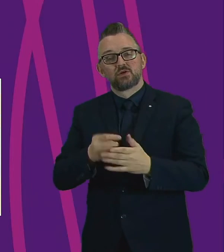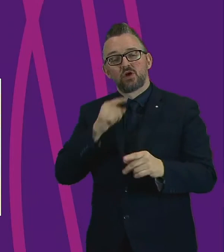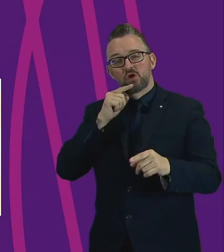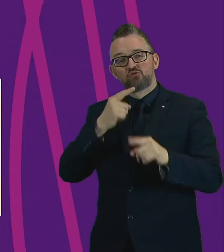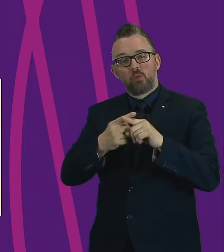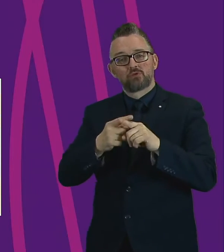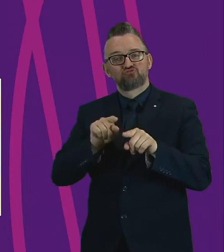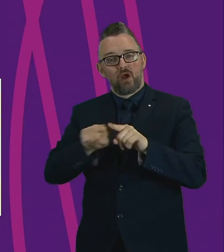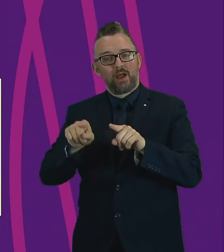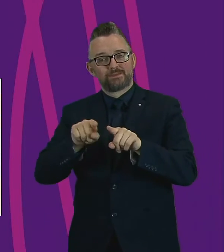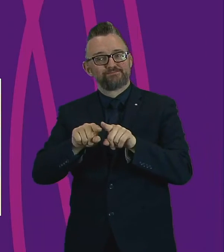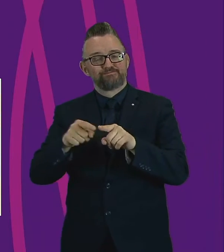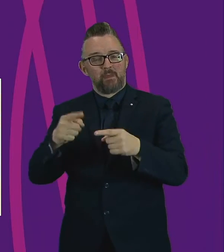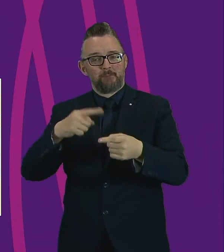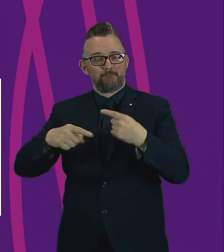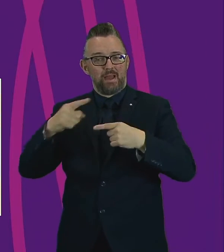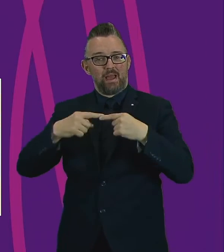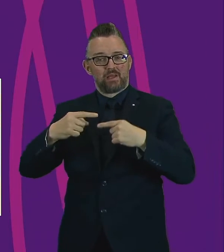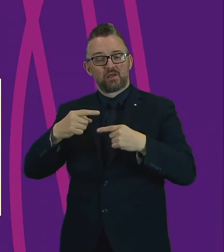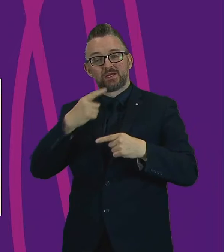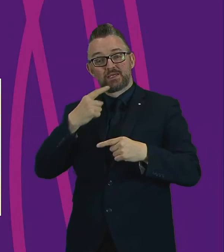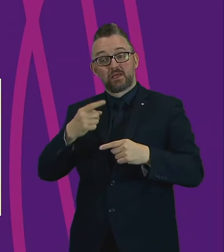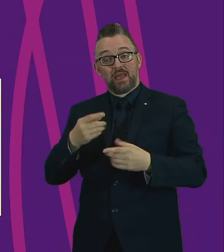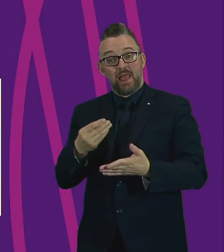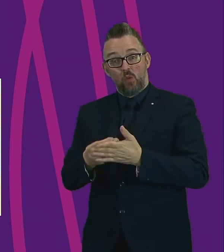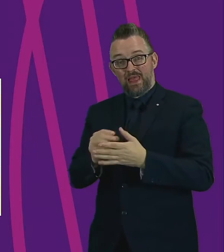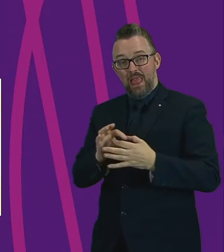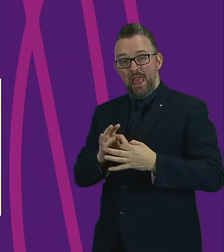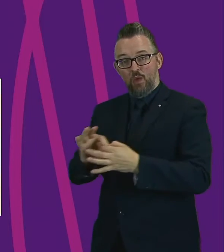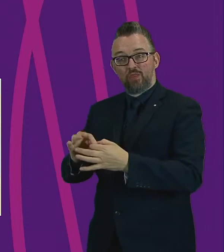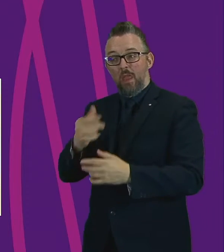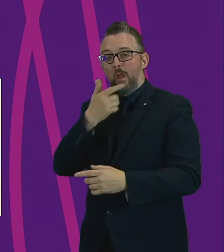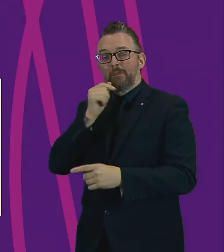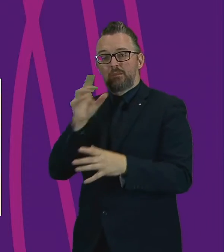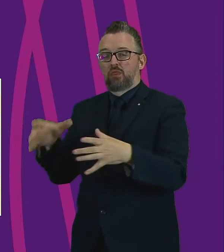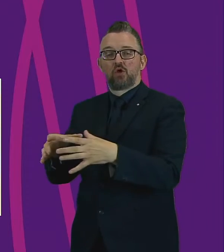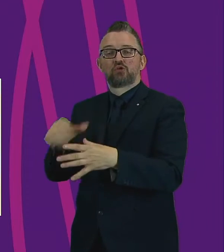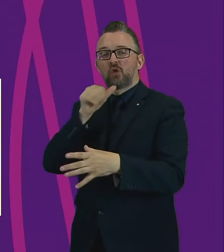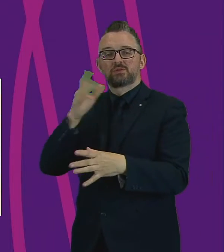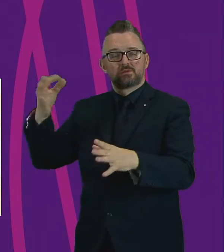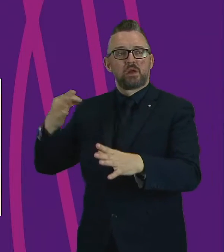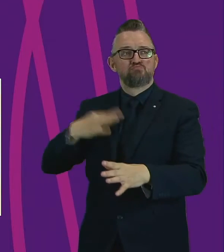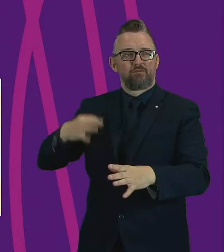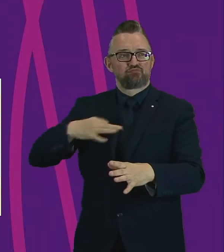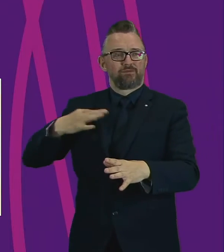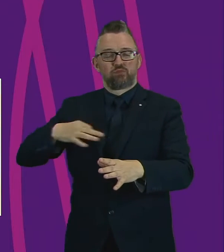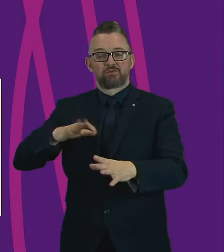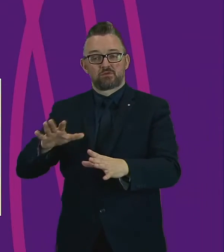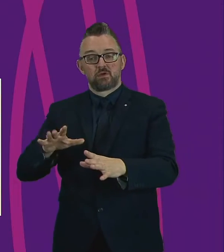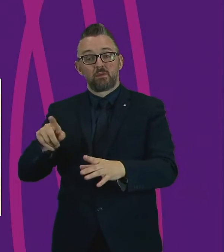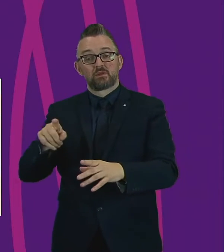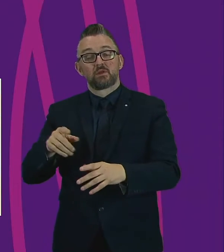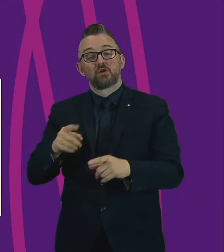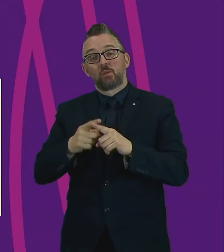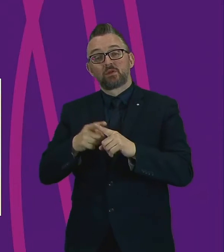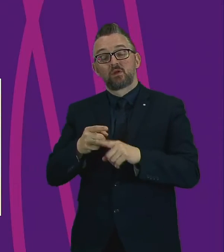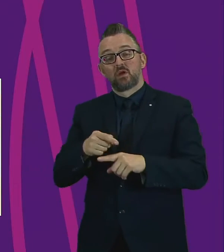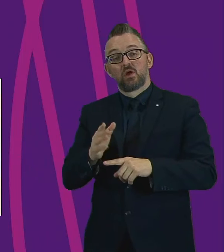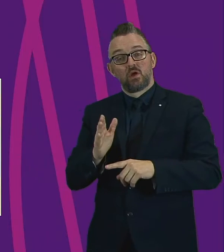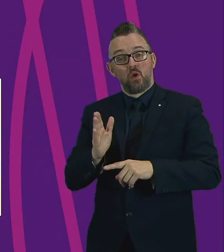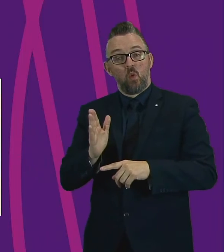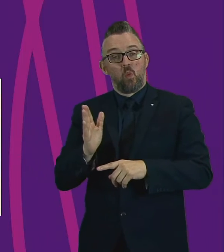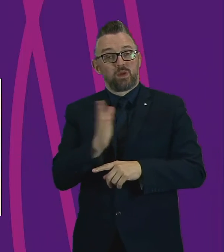trend and ensuring that economies are built around people and not profit. Indeed, it's evident that one significant failure in Western capitalism has been the